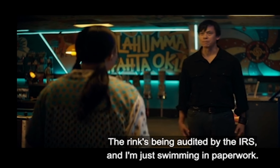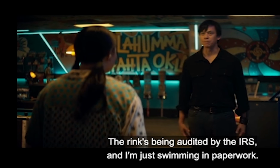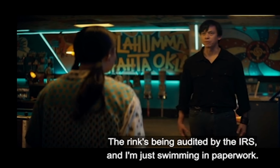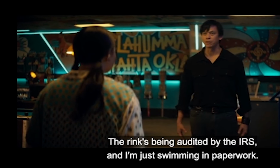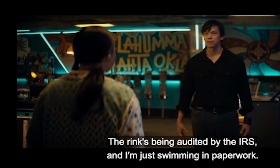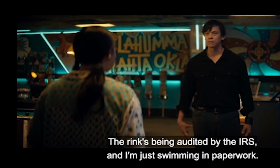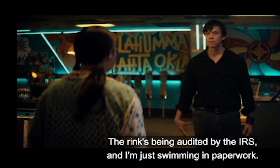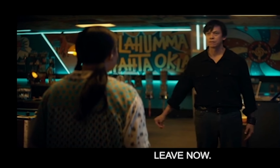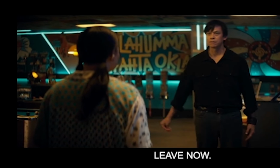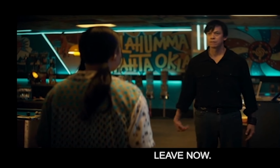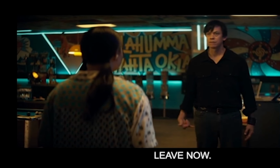paperwork.